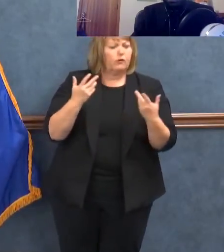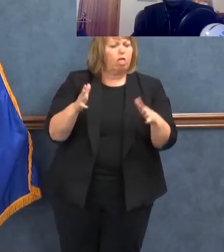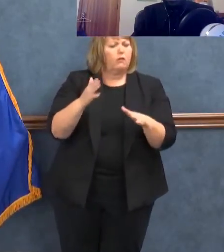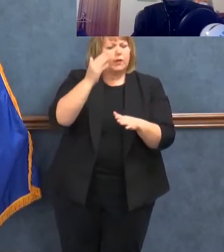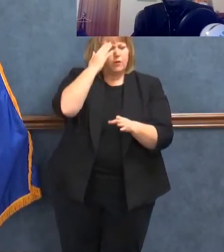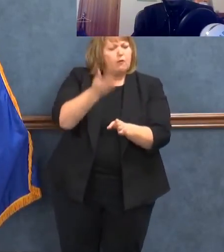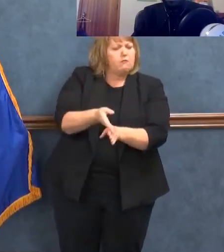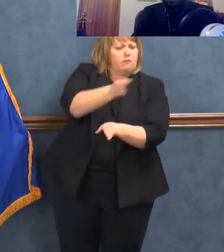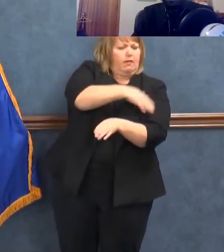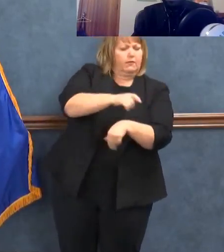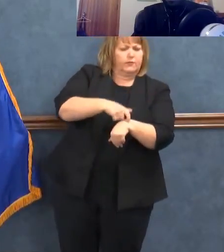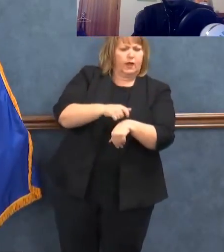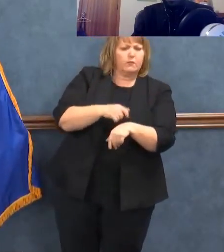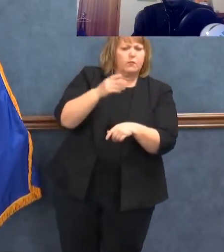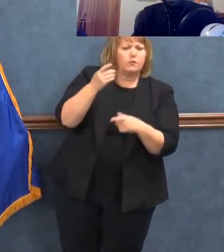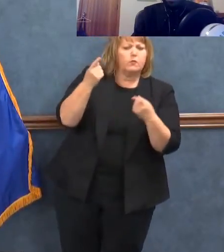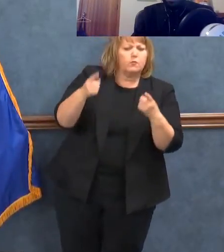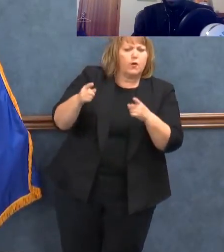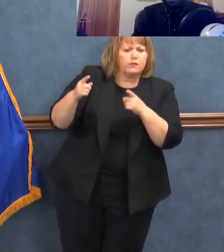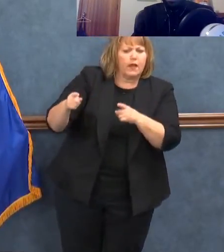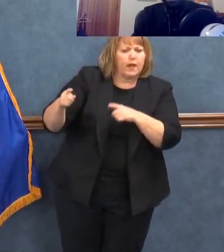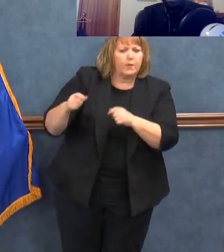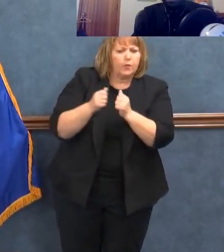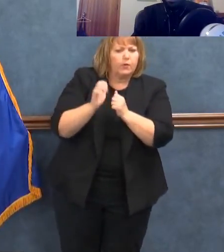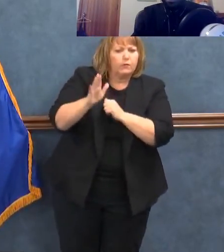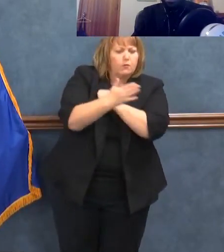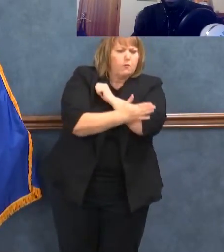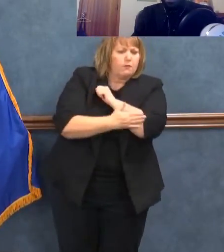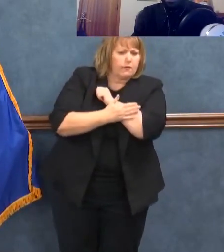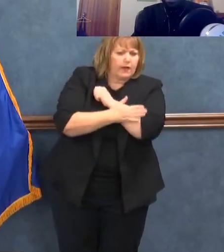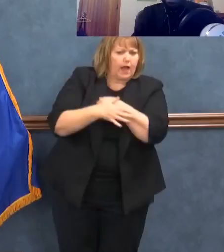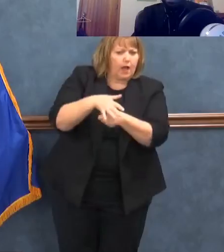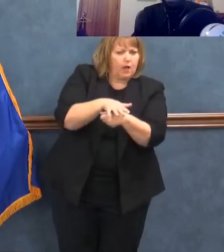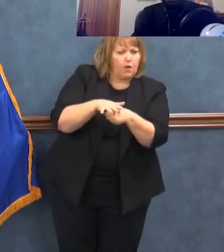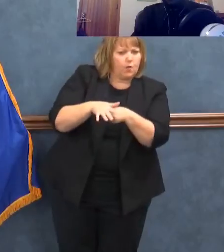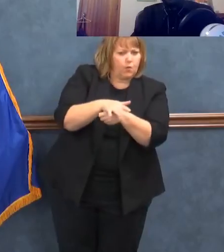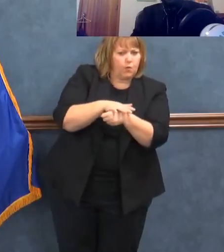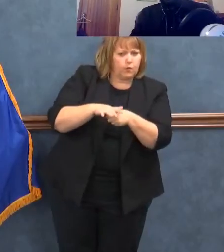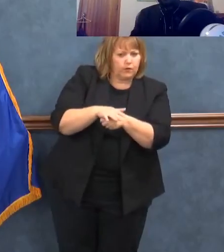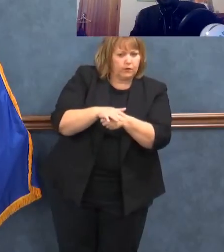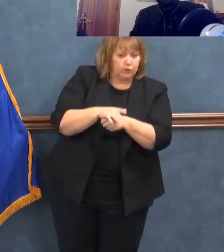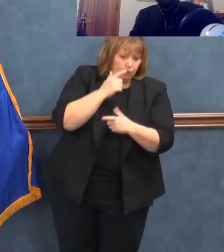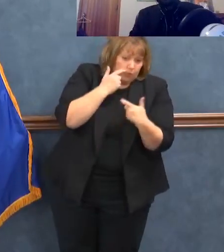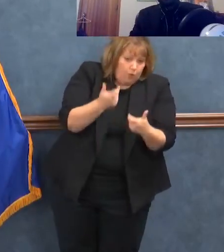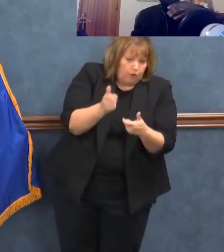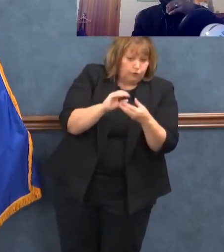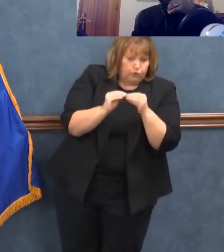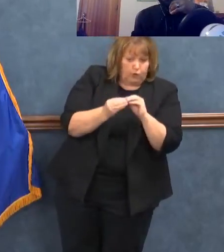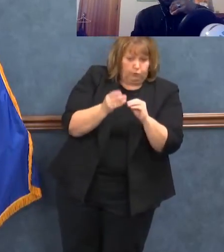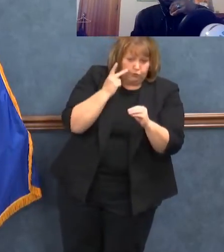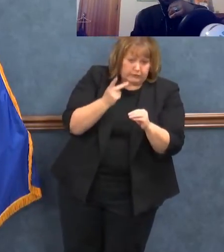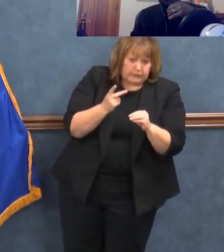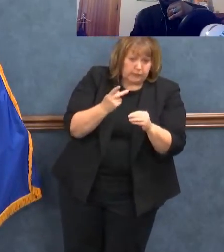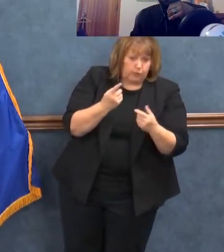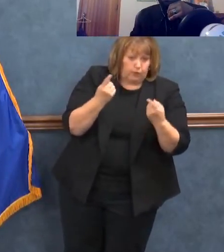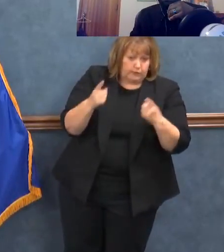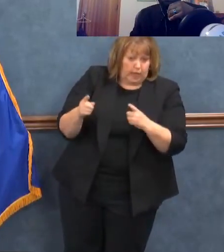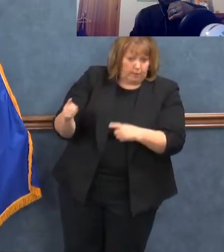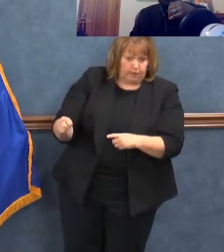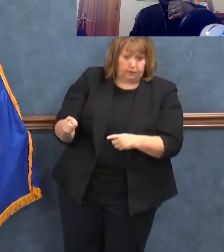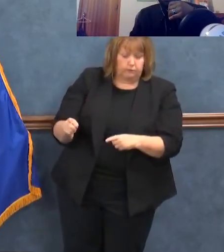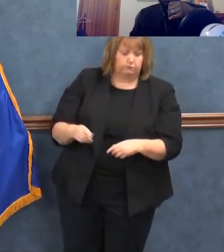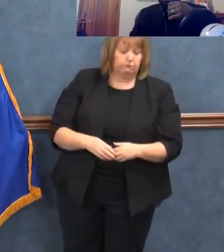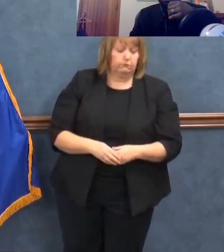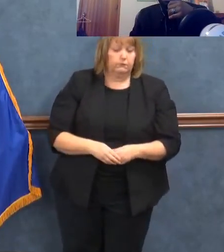and understanding on what direction their county could be heading based on updated criteria. No more